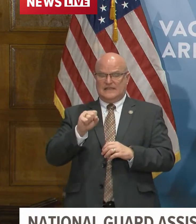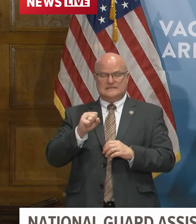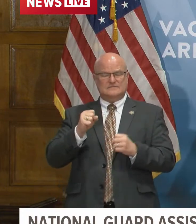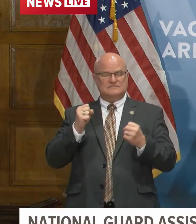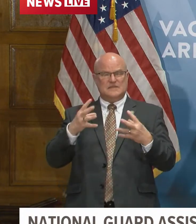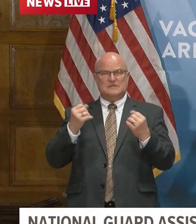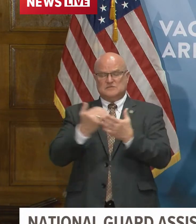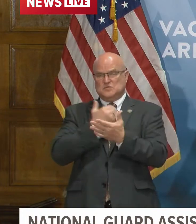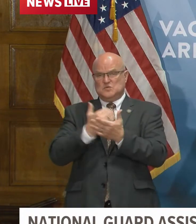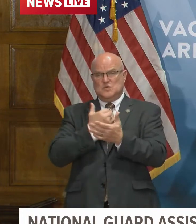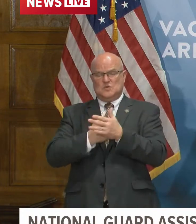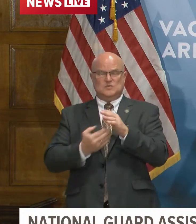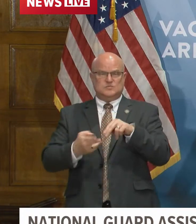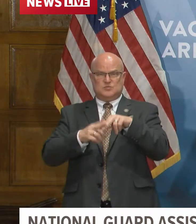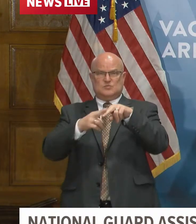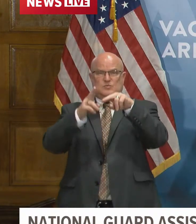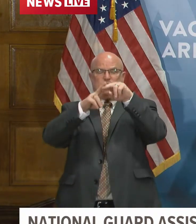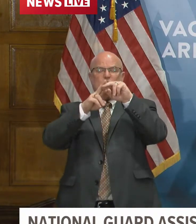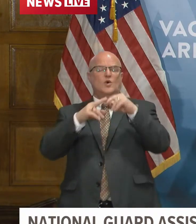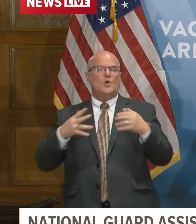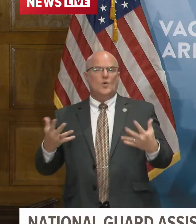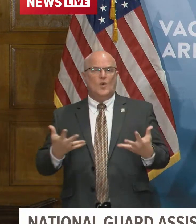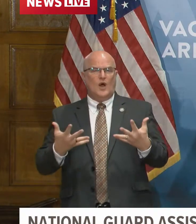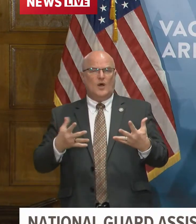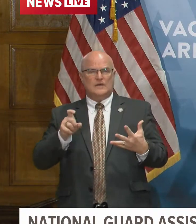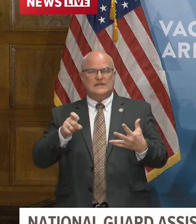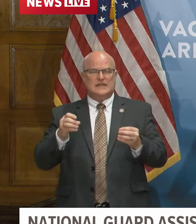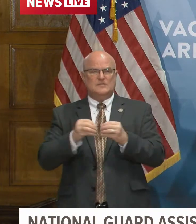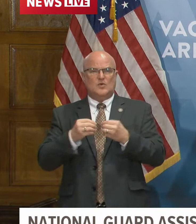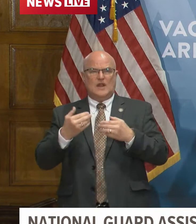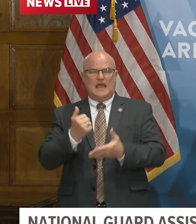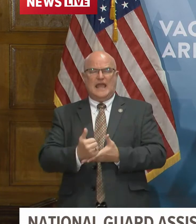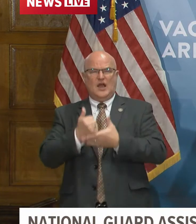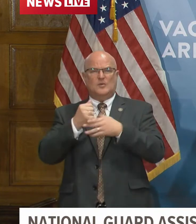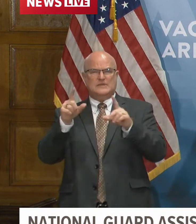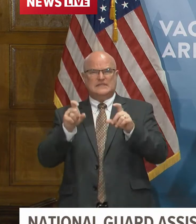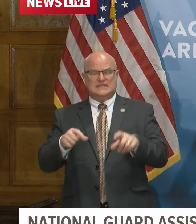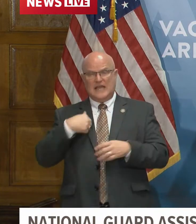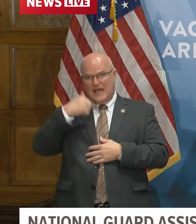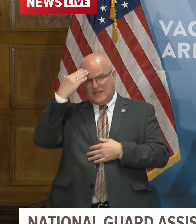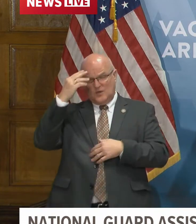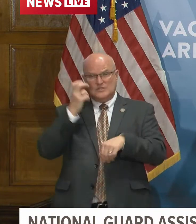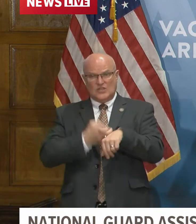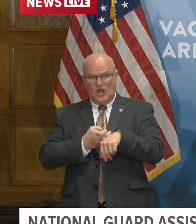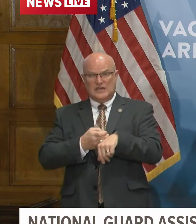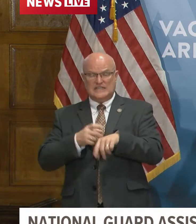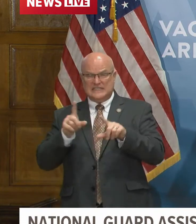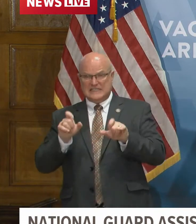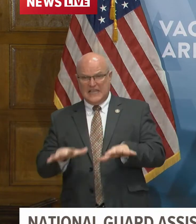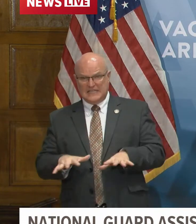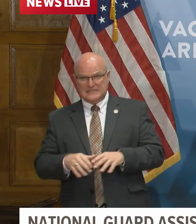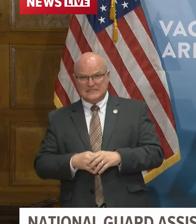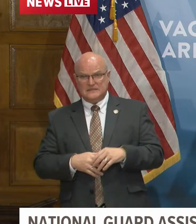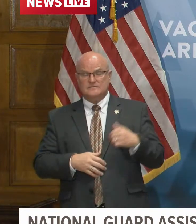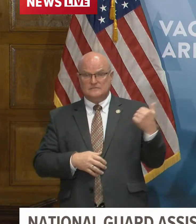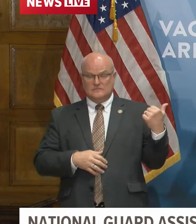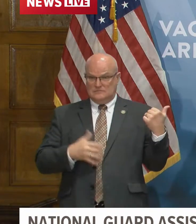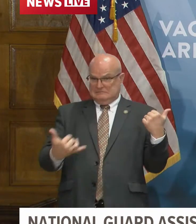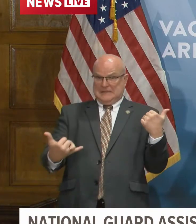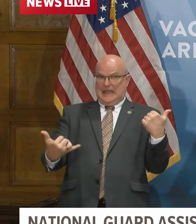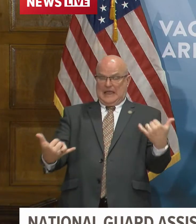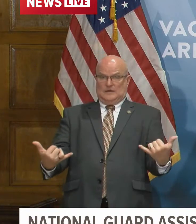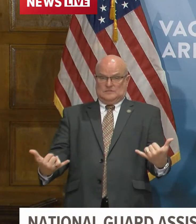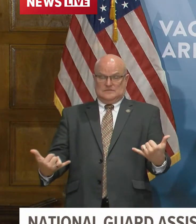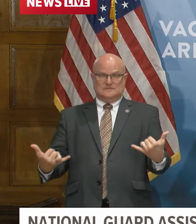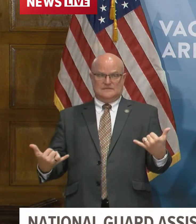cases. What would quantify, needing more help in testing? Because I know right now it's hard to get a test in Well, general. now, we need